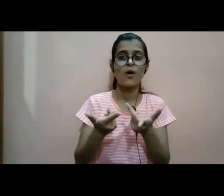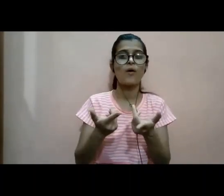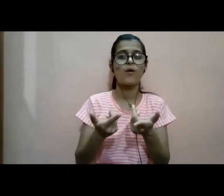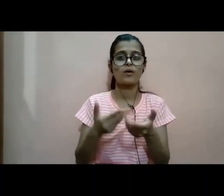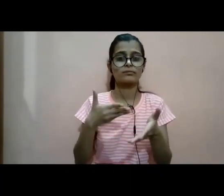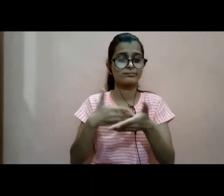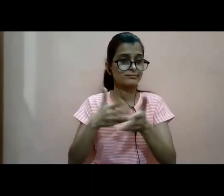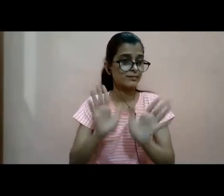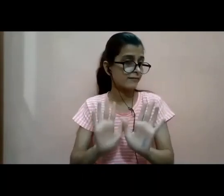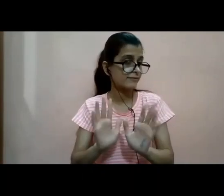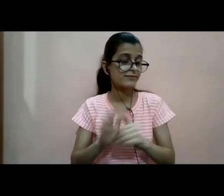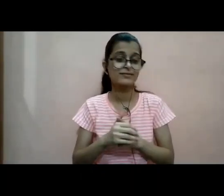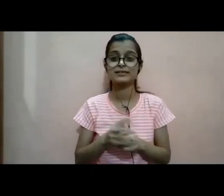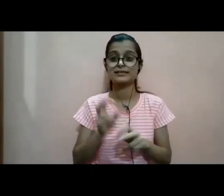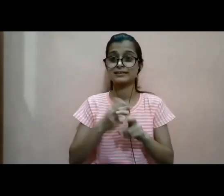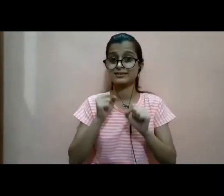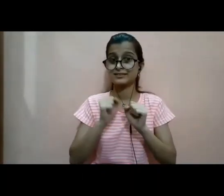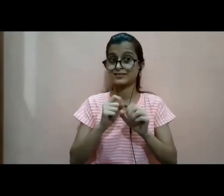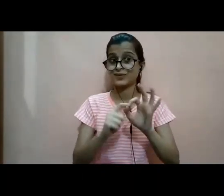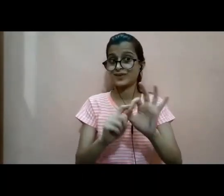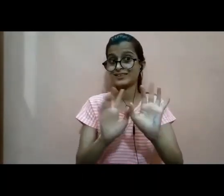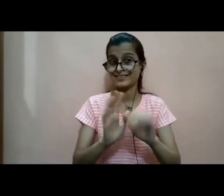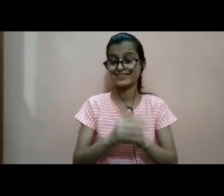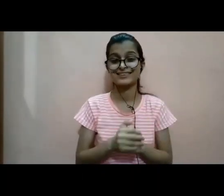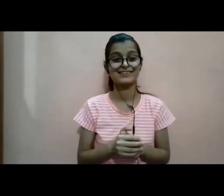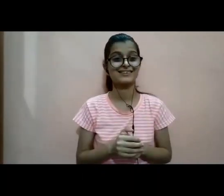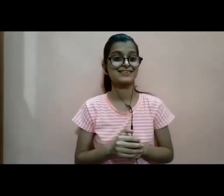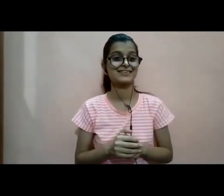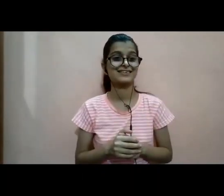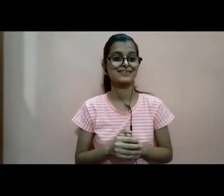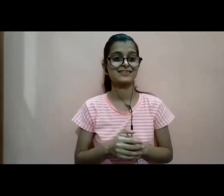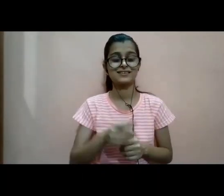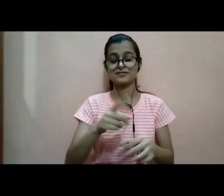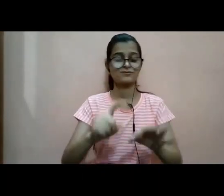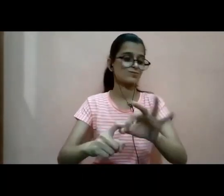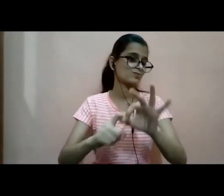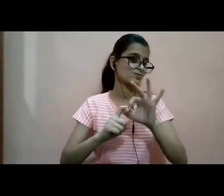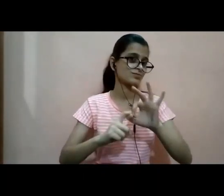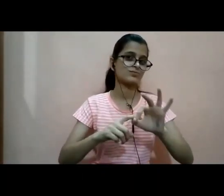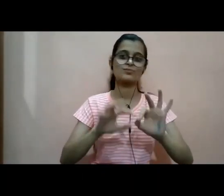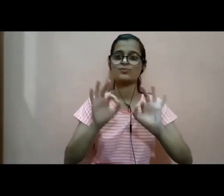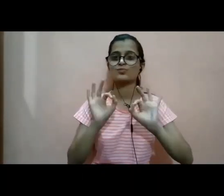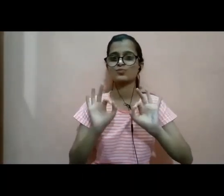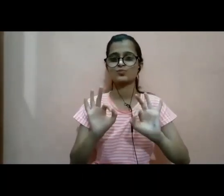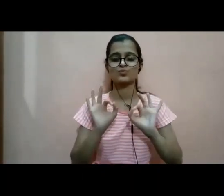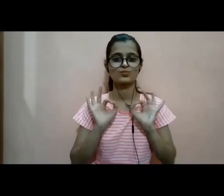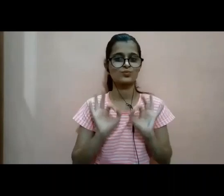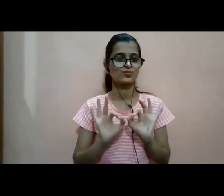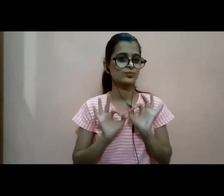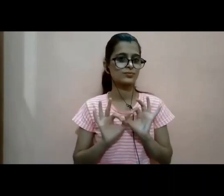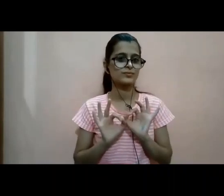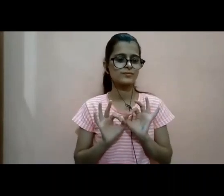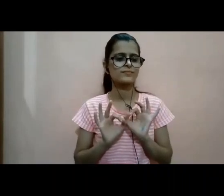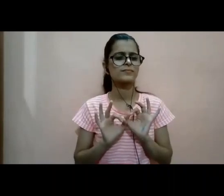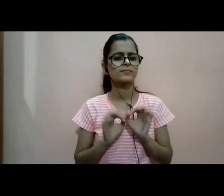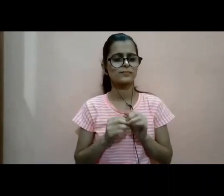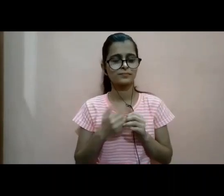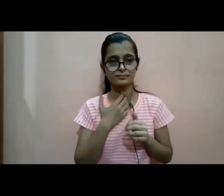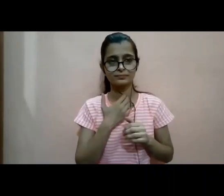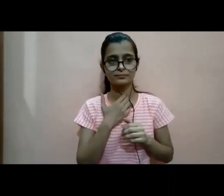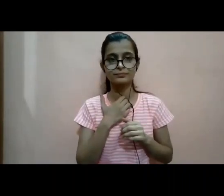It's a very difficult question. I would It's say. a beautiful question. Beautiful. I mean, I think at the heart